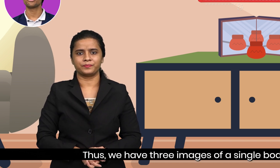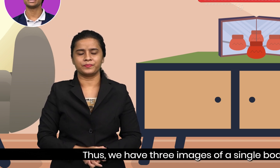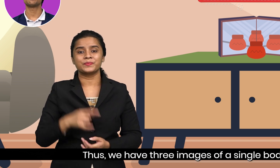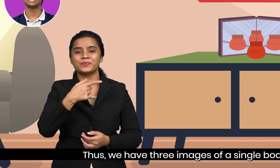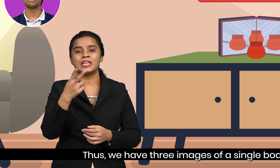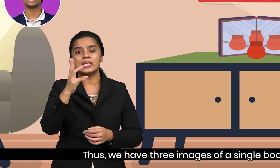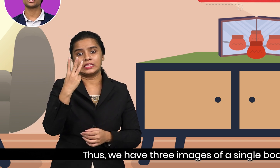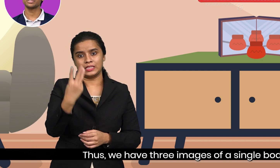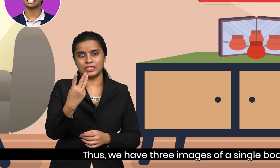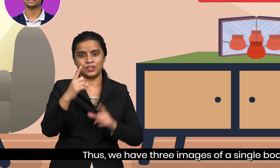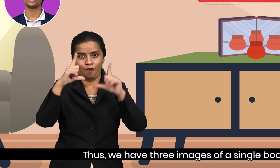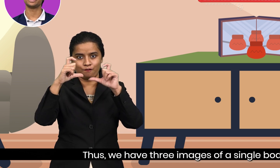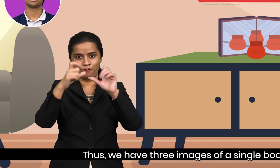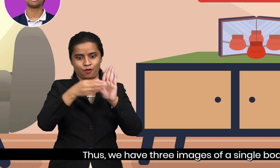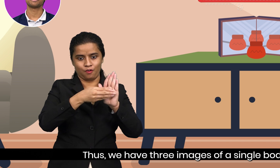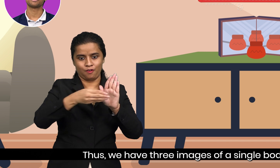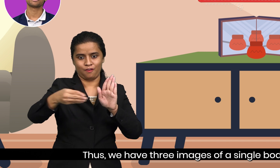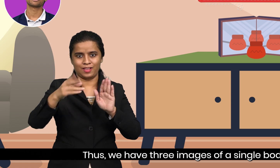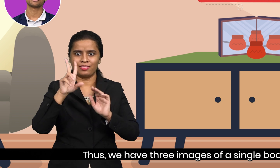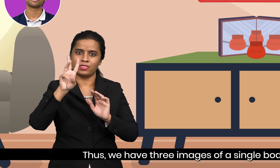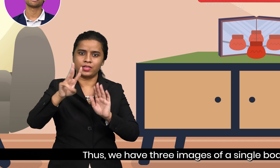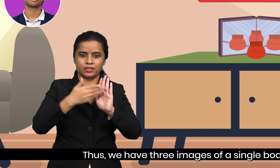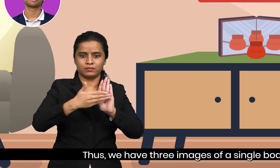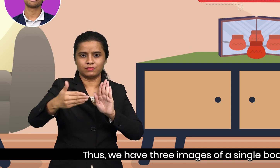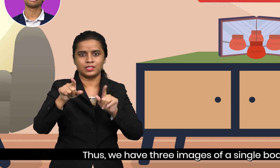Thus, we have 3 images of a single body.